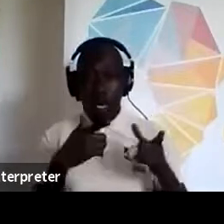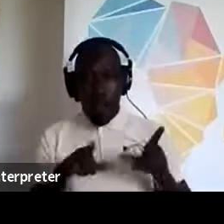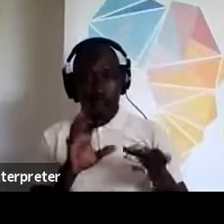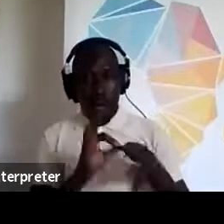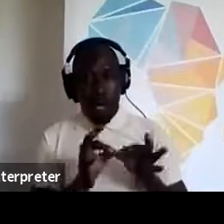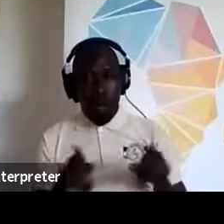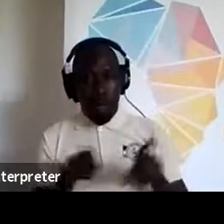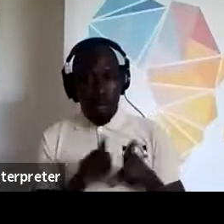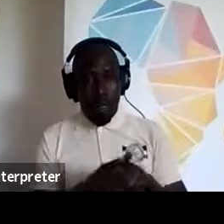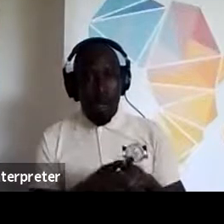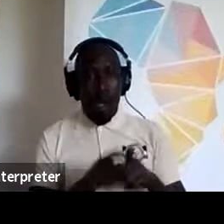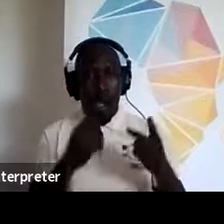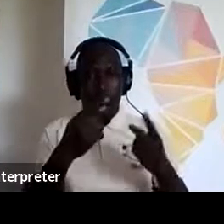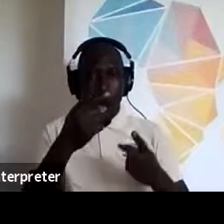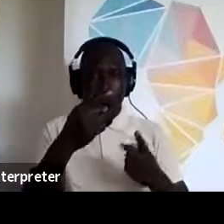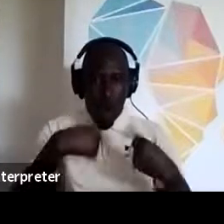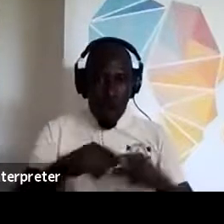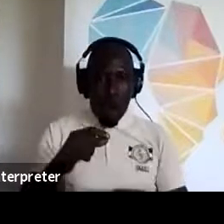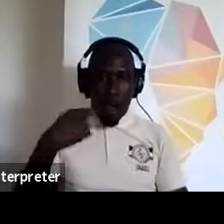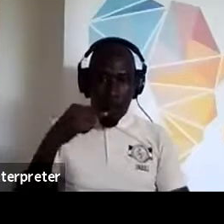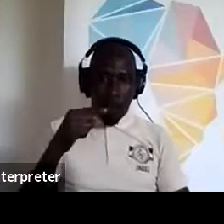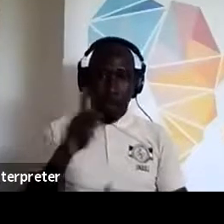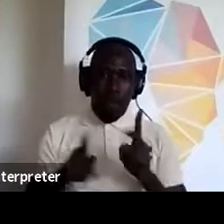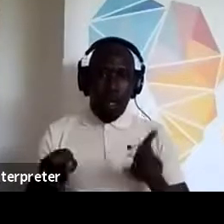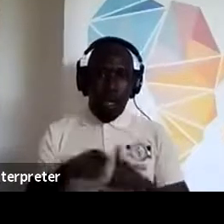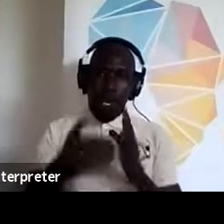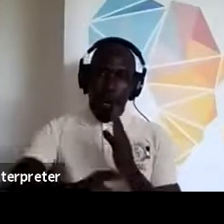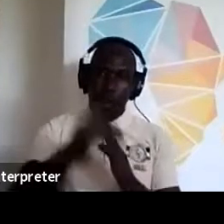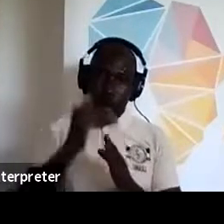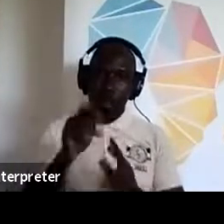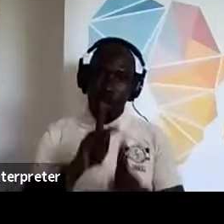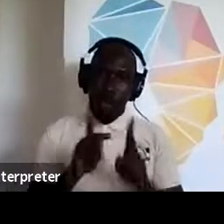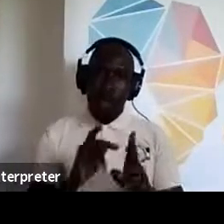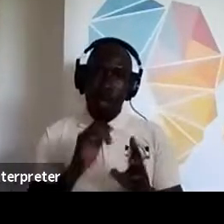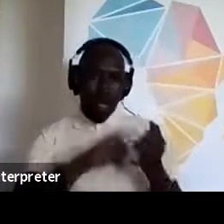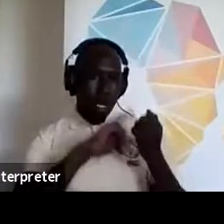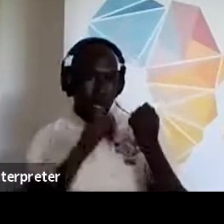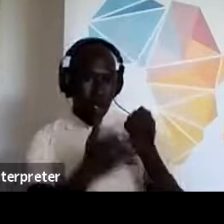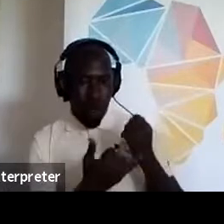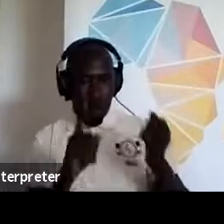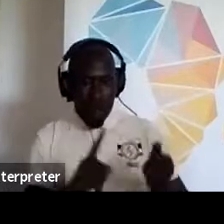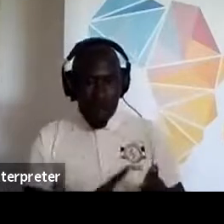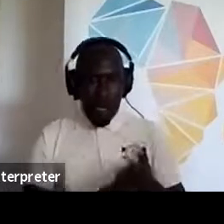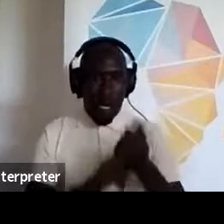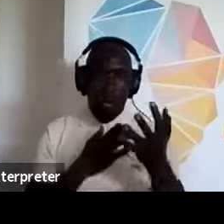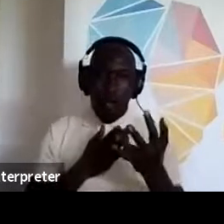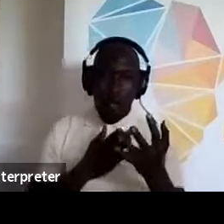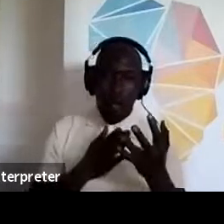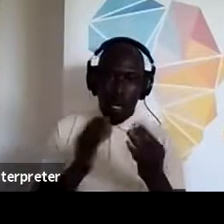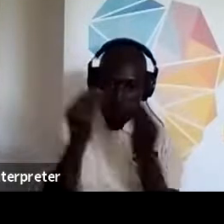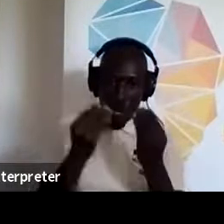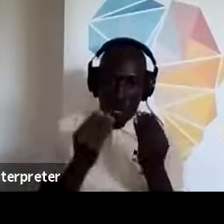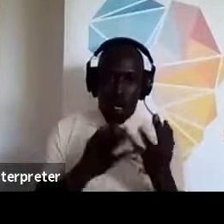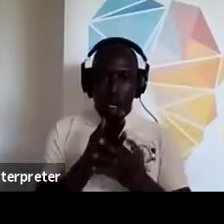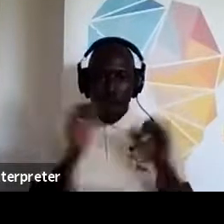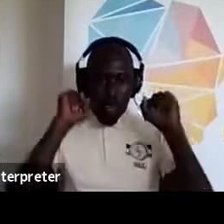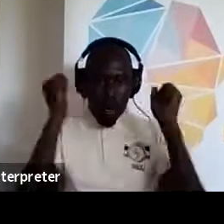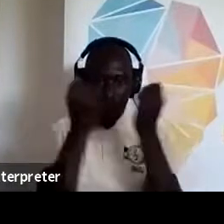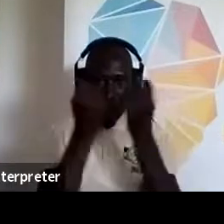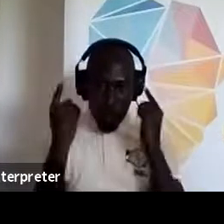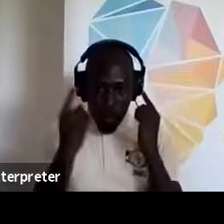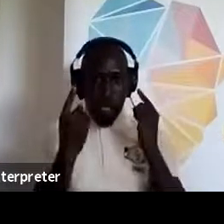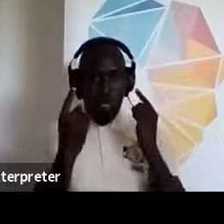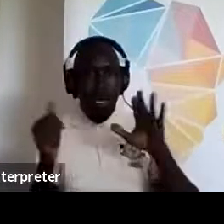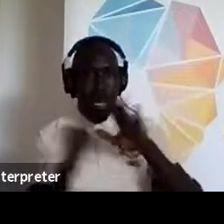are qualified people, they are professional people. And this is a job that they get through, like Chambogo University, which is a university of